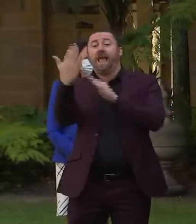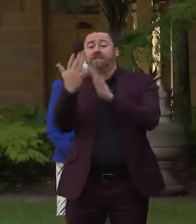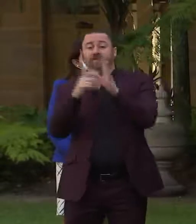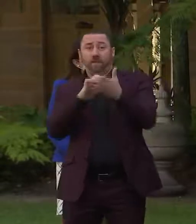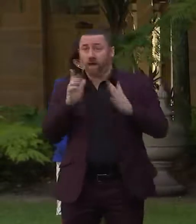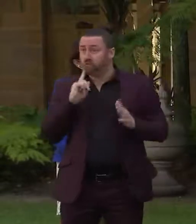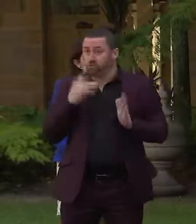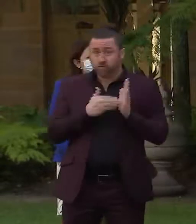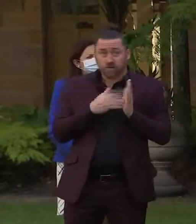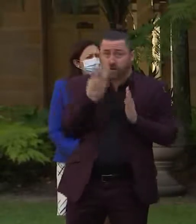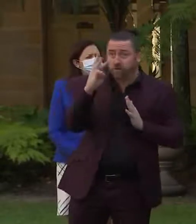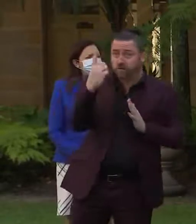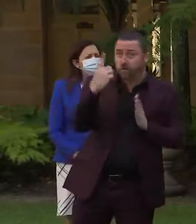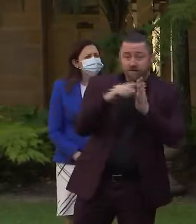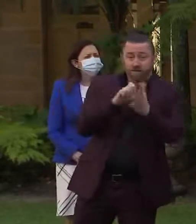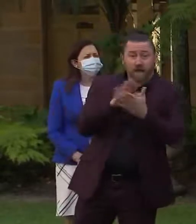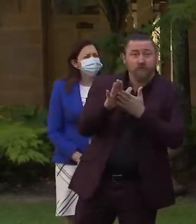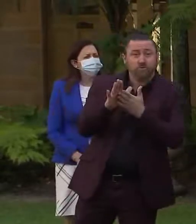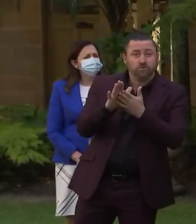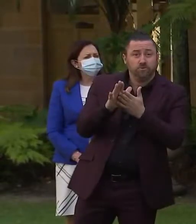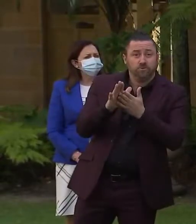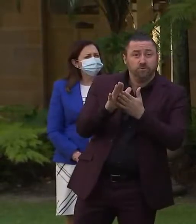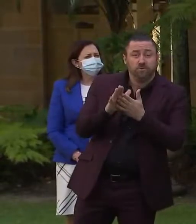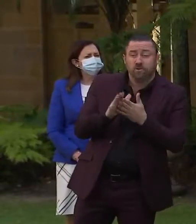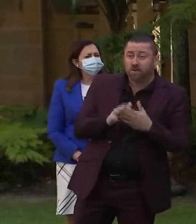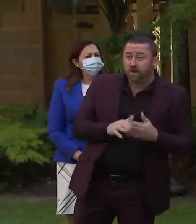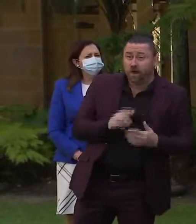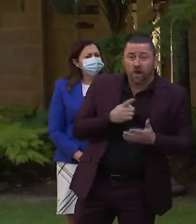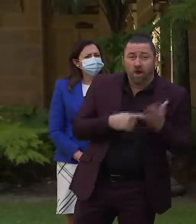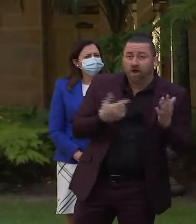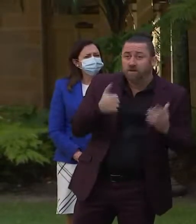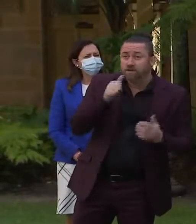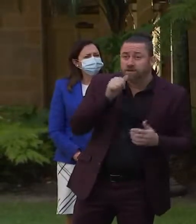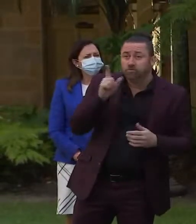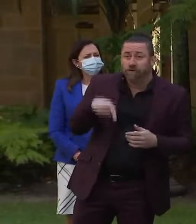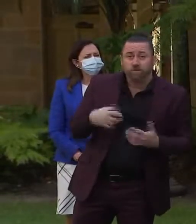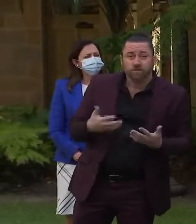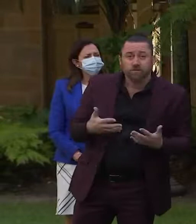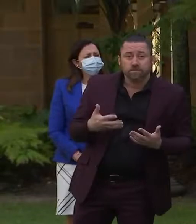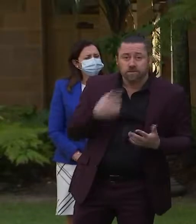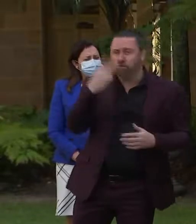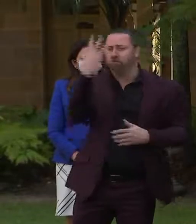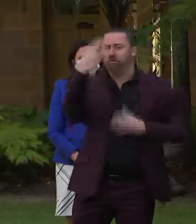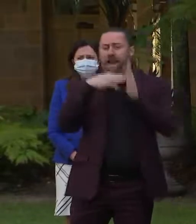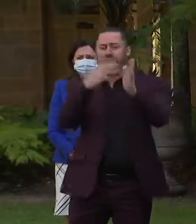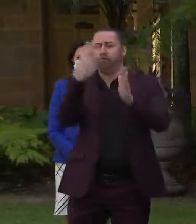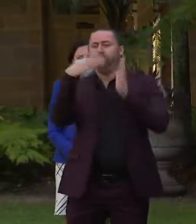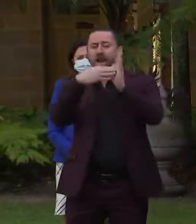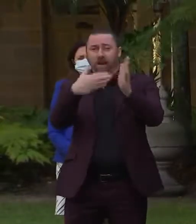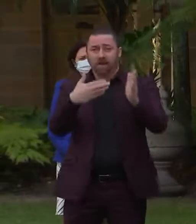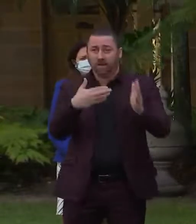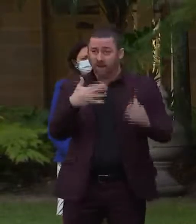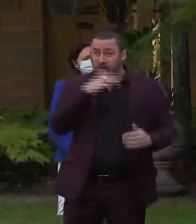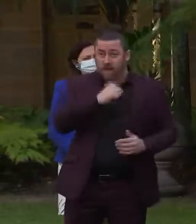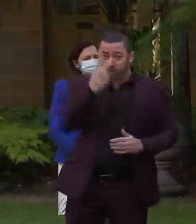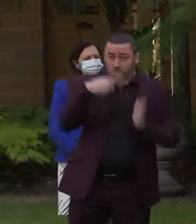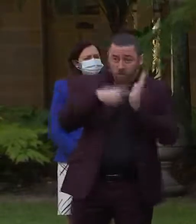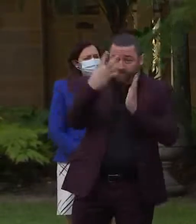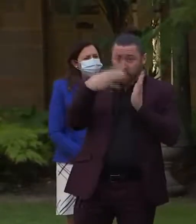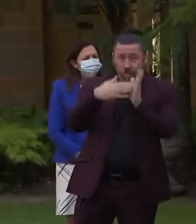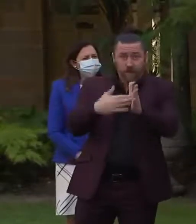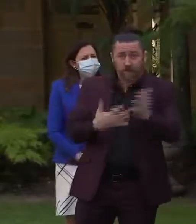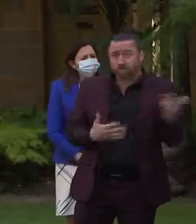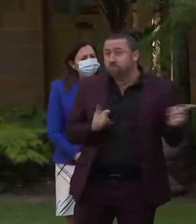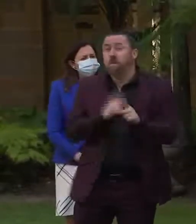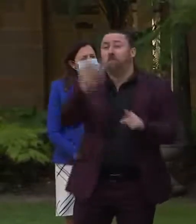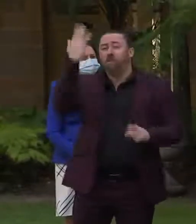is the 31st of March, and he has fallen 2.4 million short of that target. It reminds me of when he